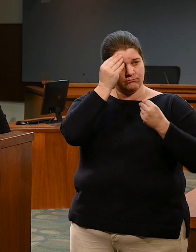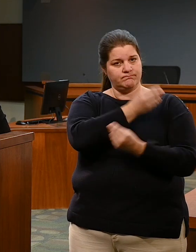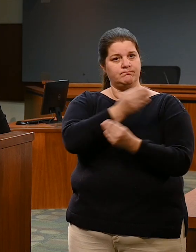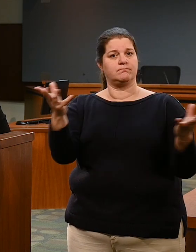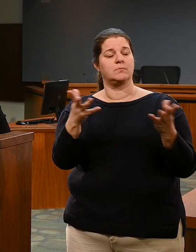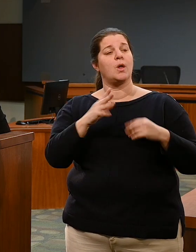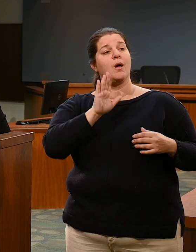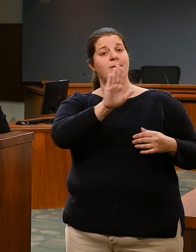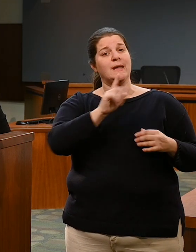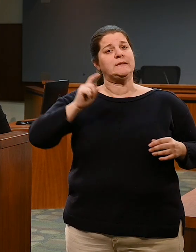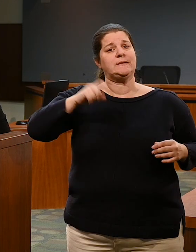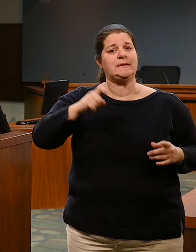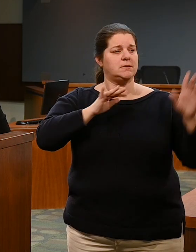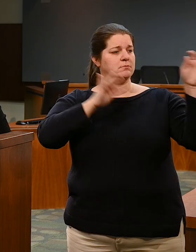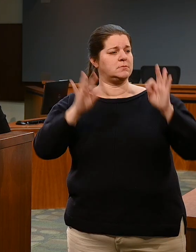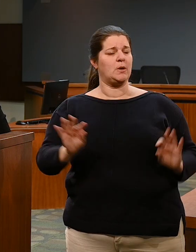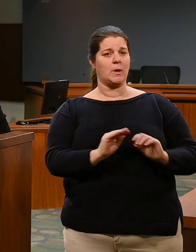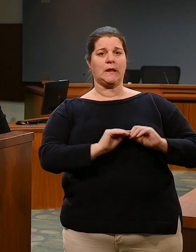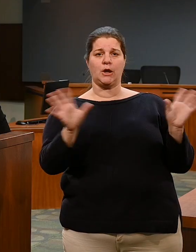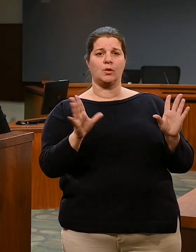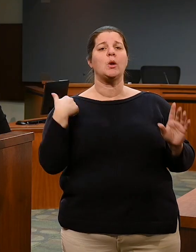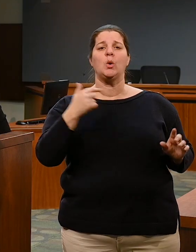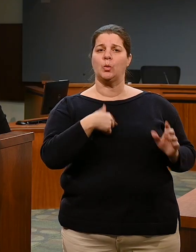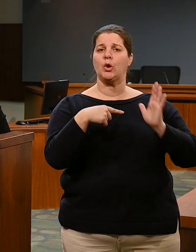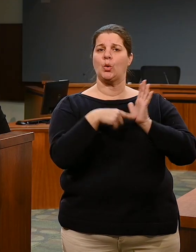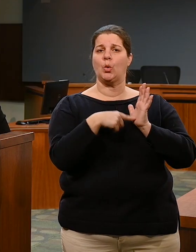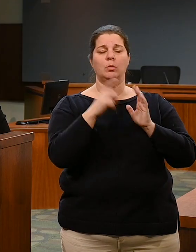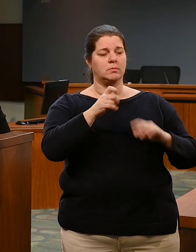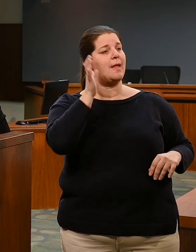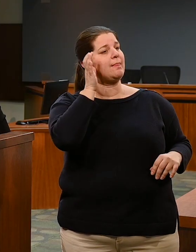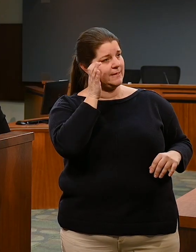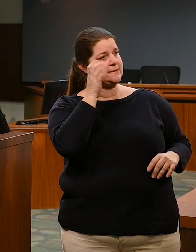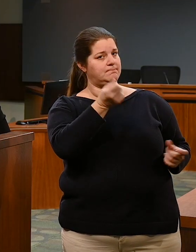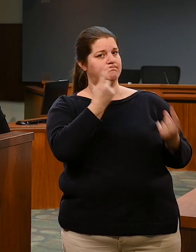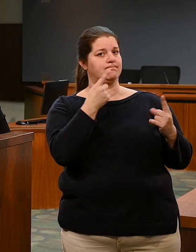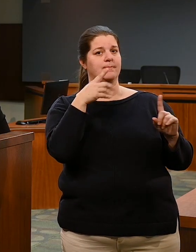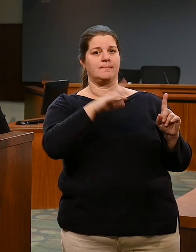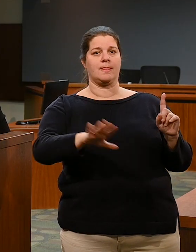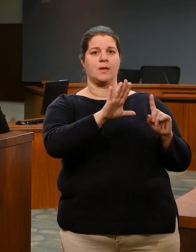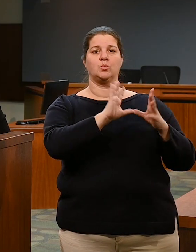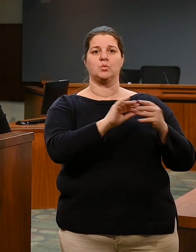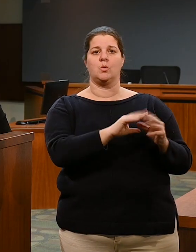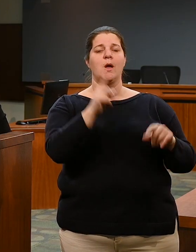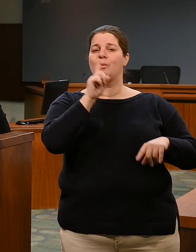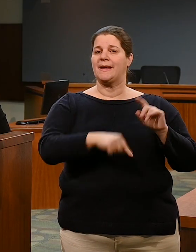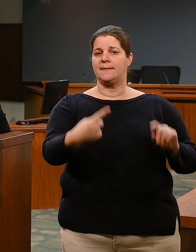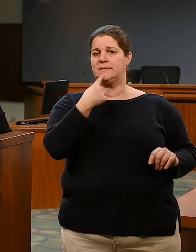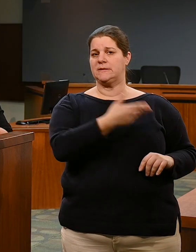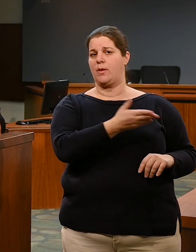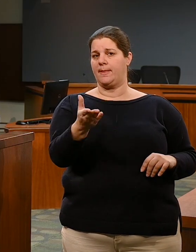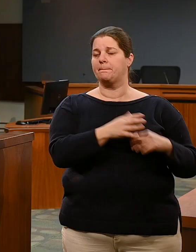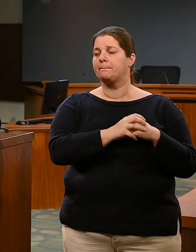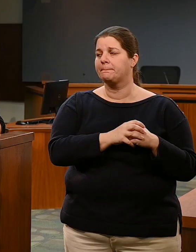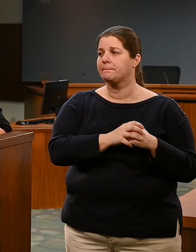with absolute clarity, and we owe it to them to listen. We cannot and must not let them down. What grounds this